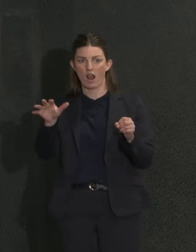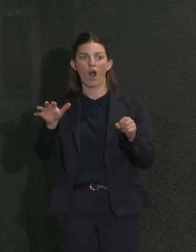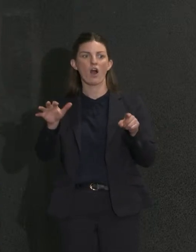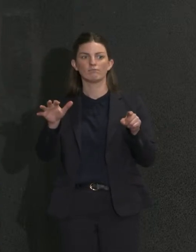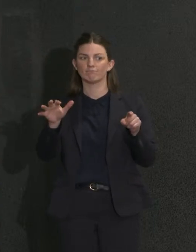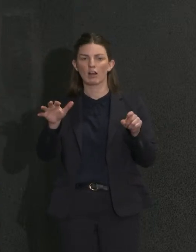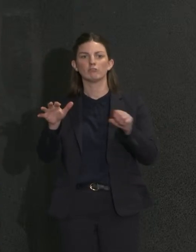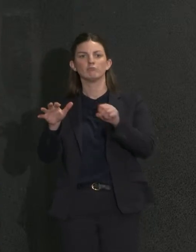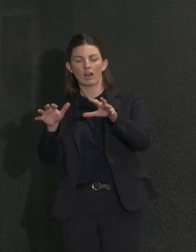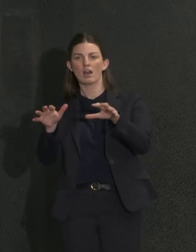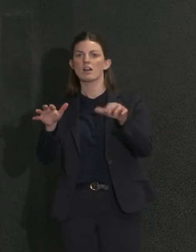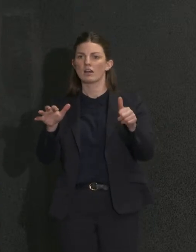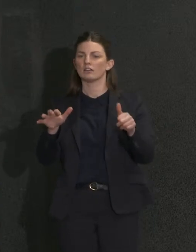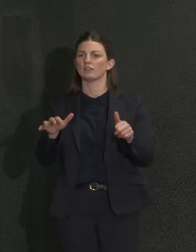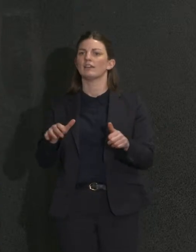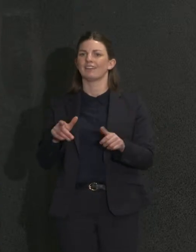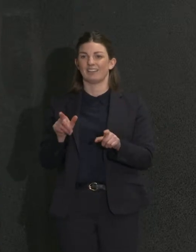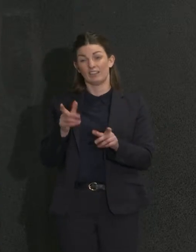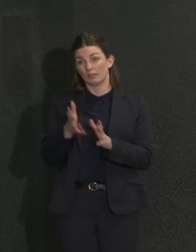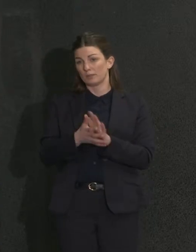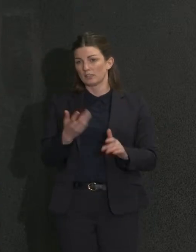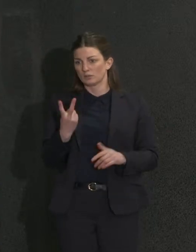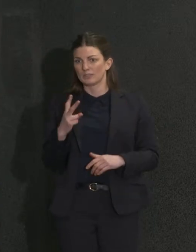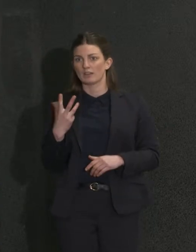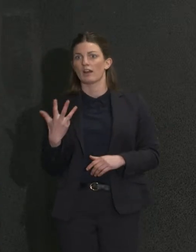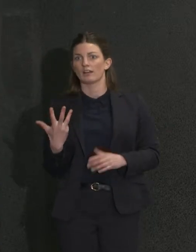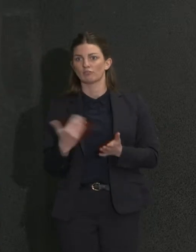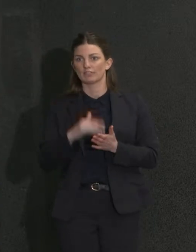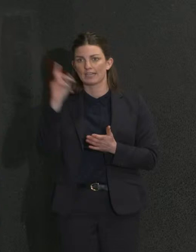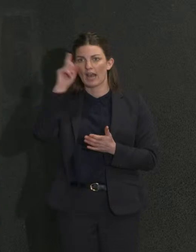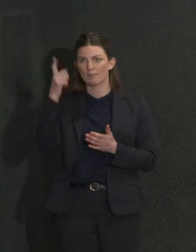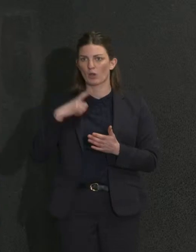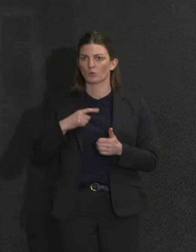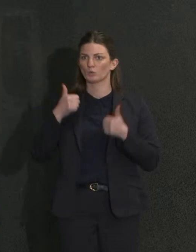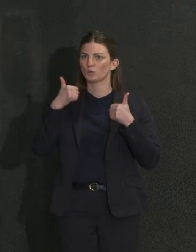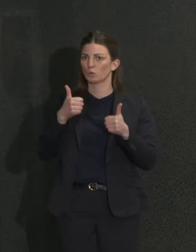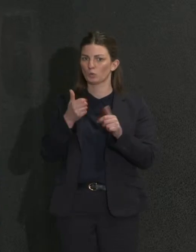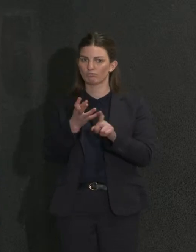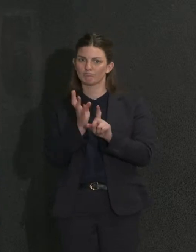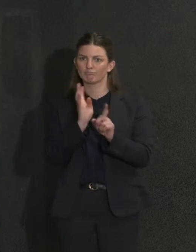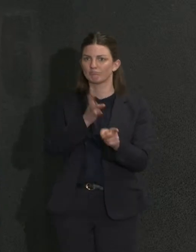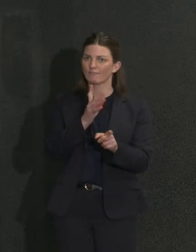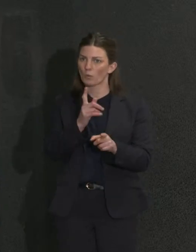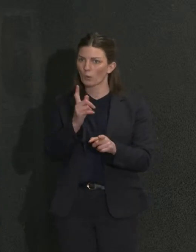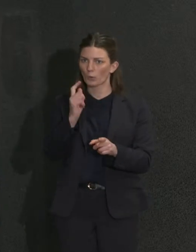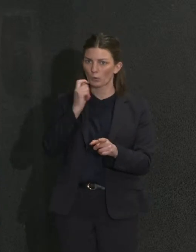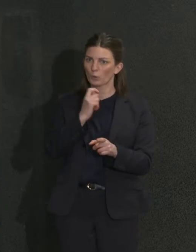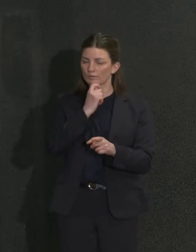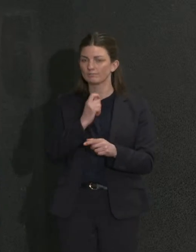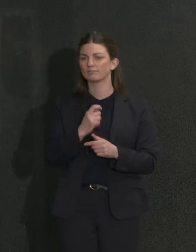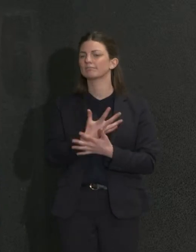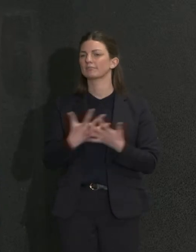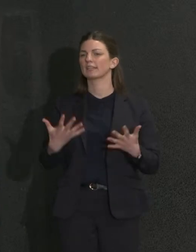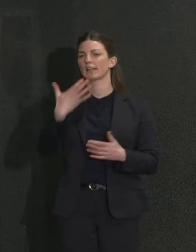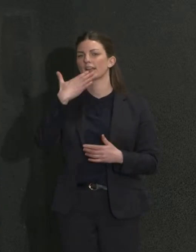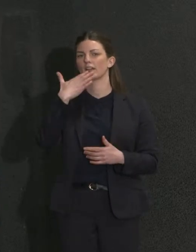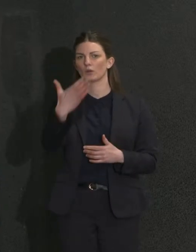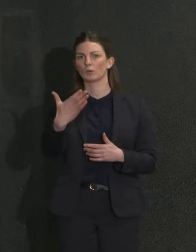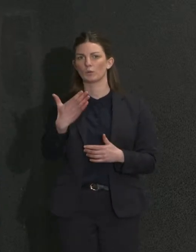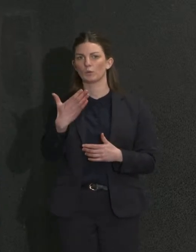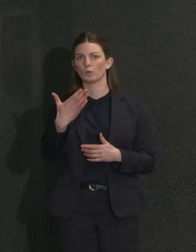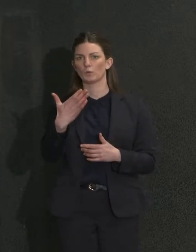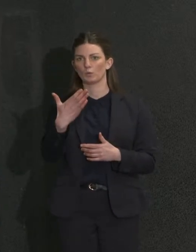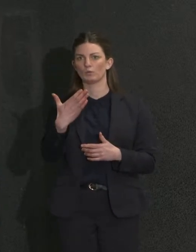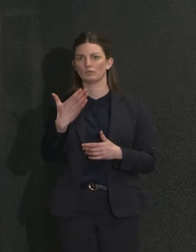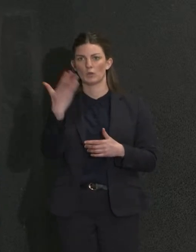also underpins the high numbers we're seeing today because we've seen such a strong response from the community to get tested. Can I give a particular thanks to the